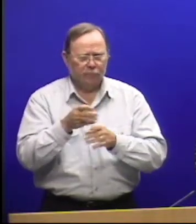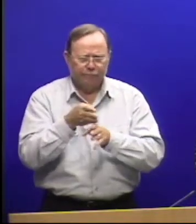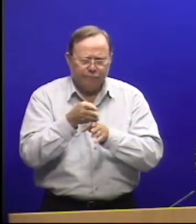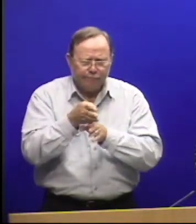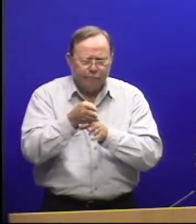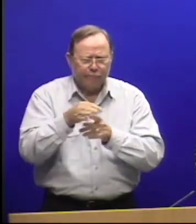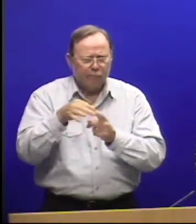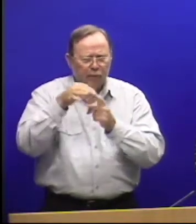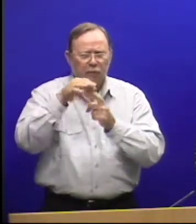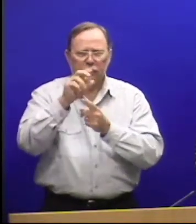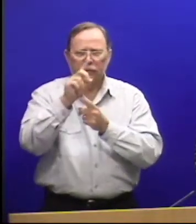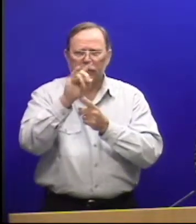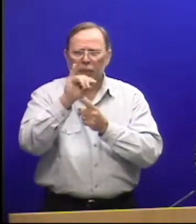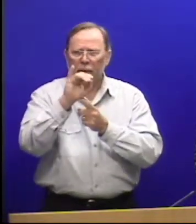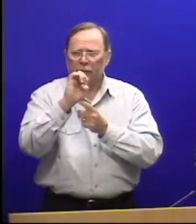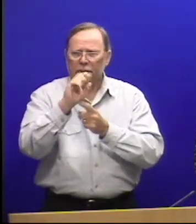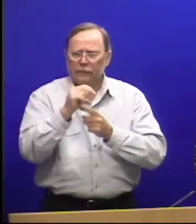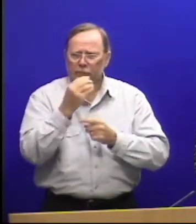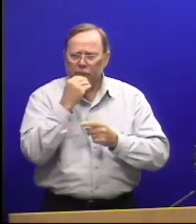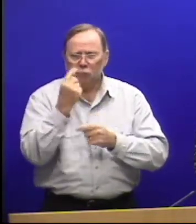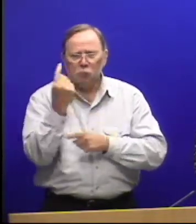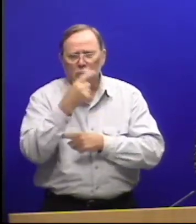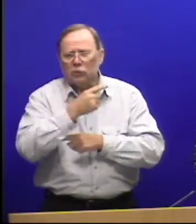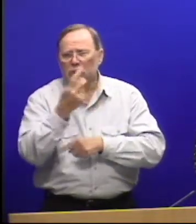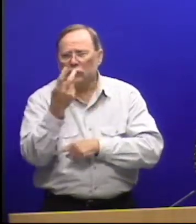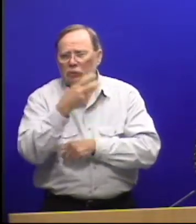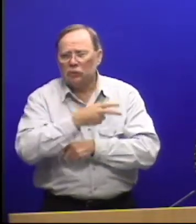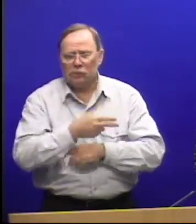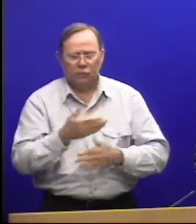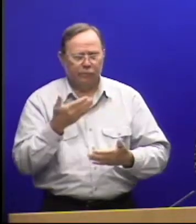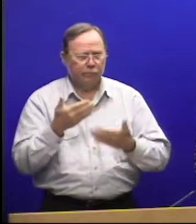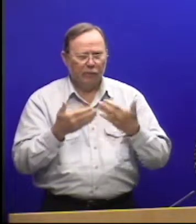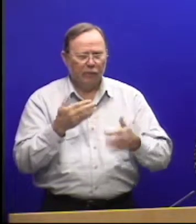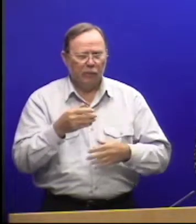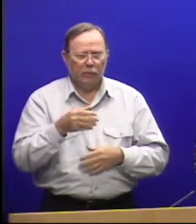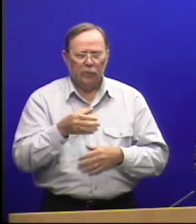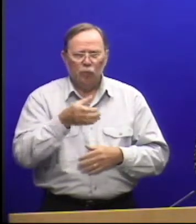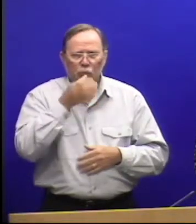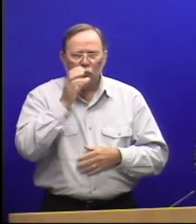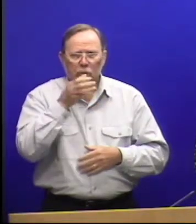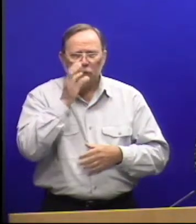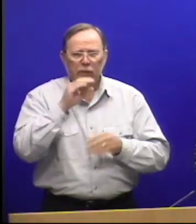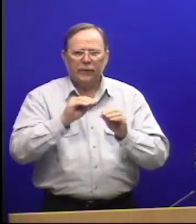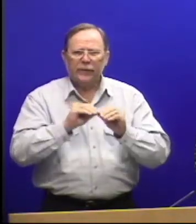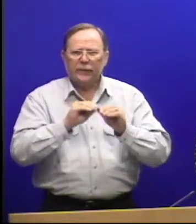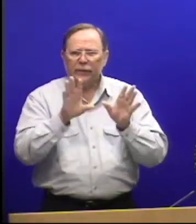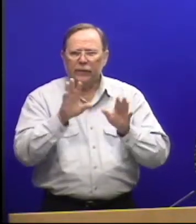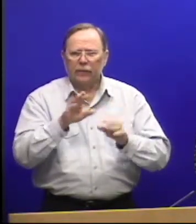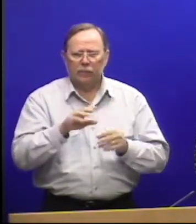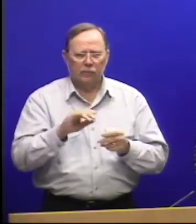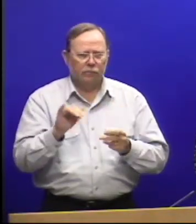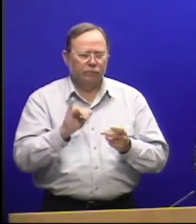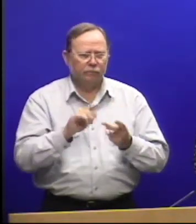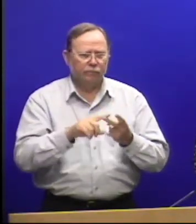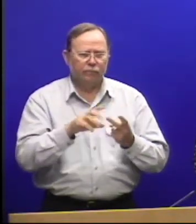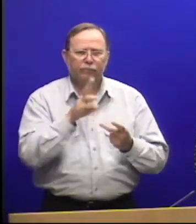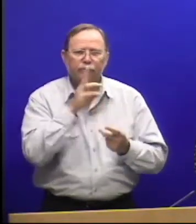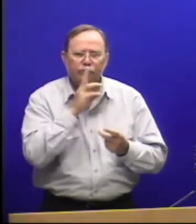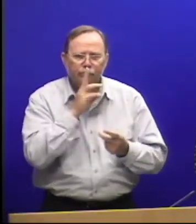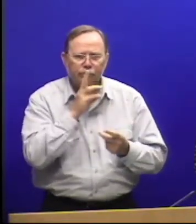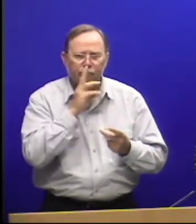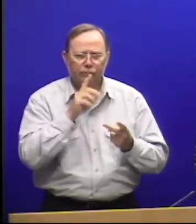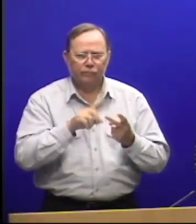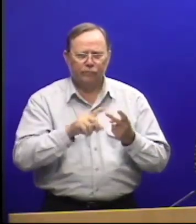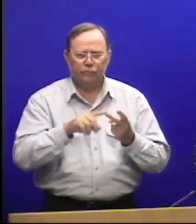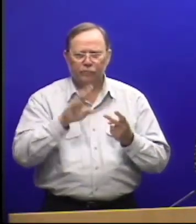for a day or two. Maybe that would include just liquids that are clear, such as just water,